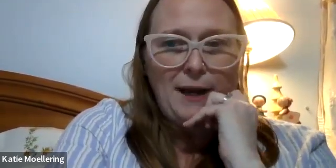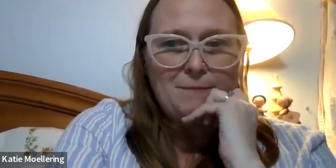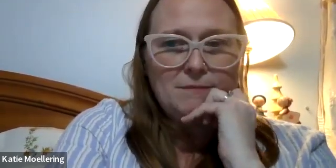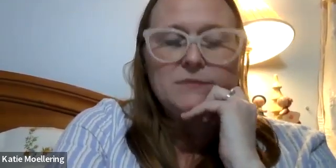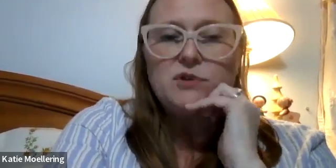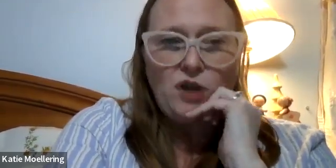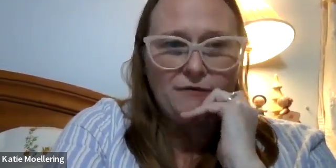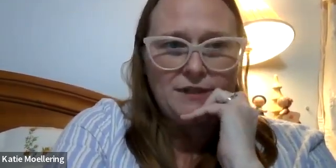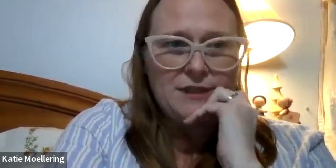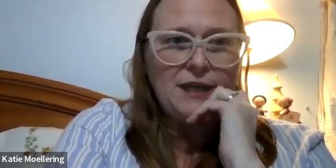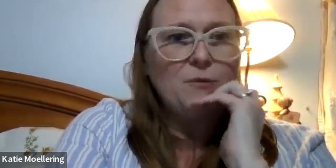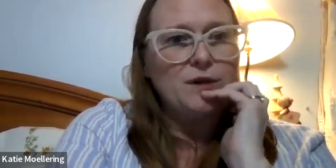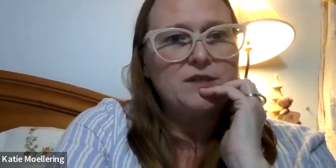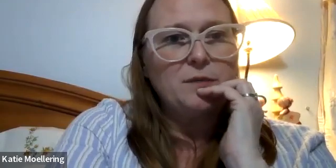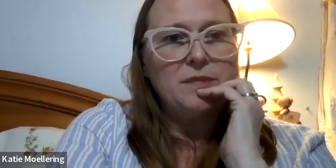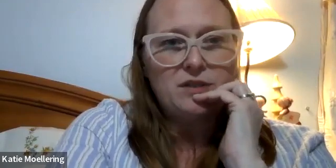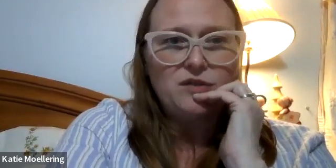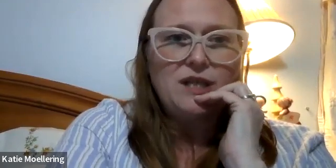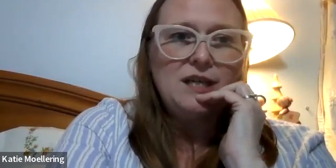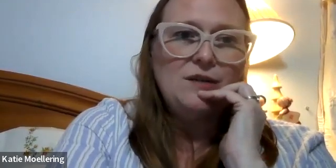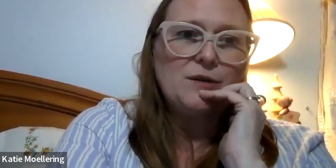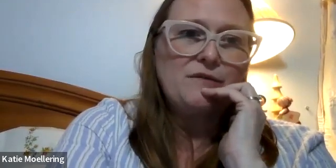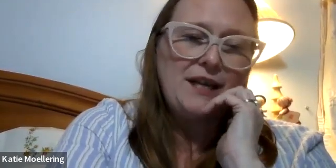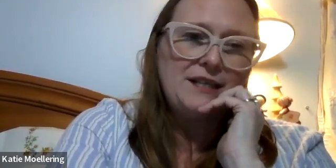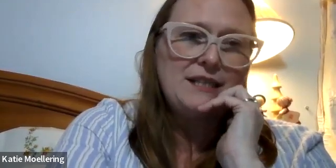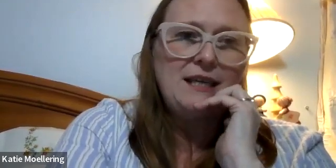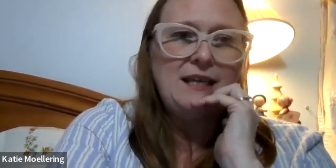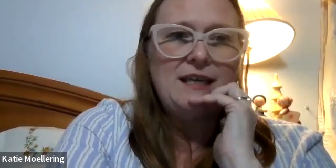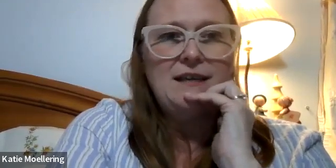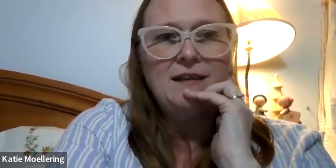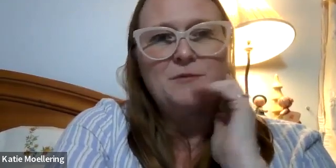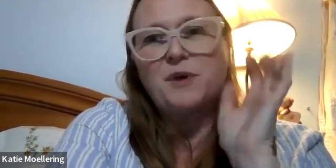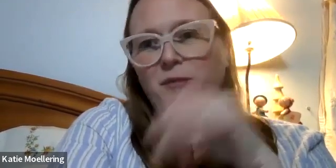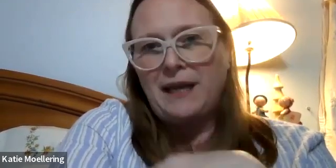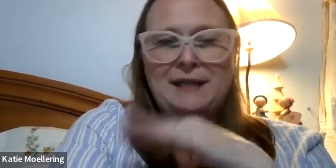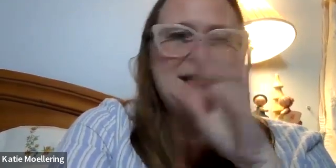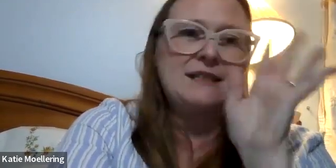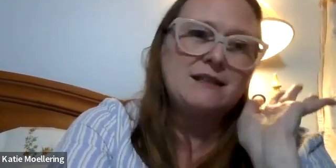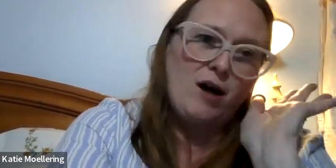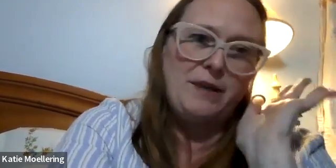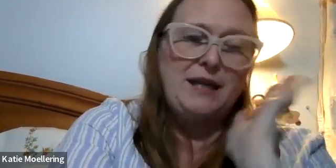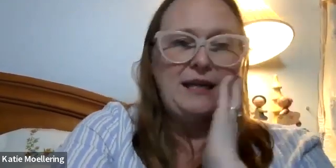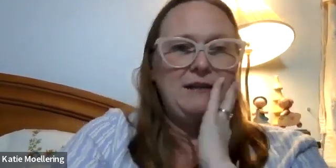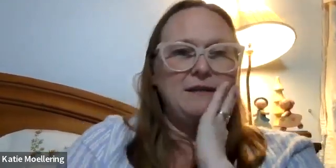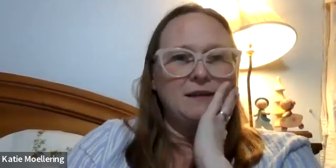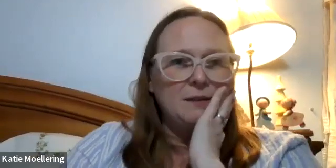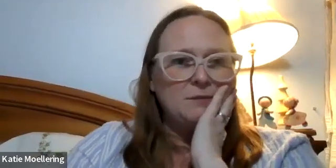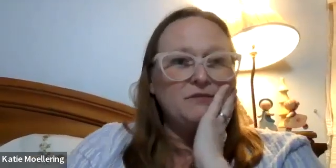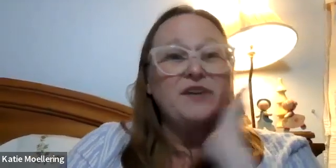describe genres, like words for mystery or fantasy, romance, comedy,